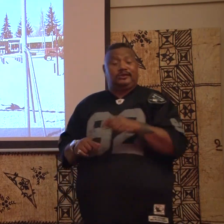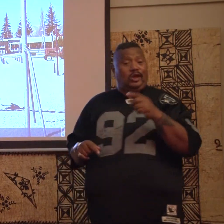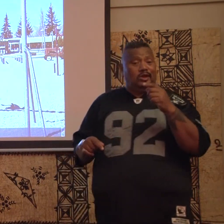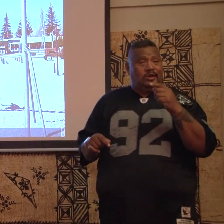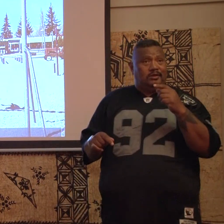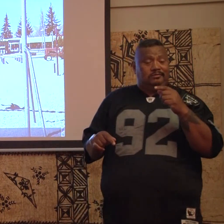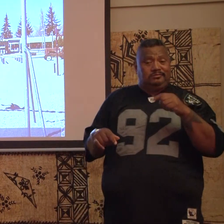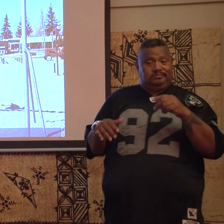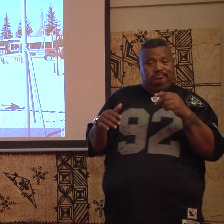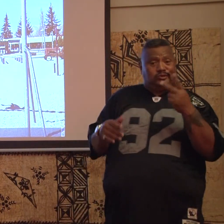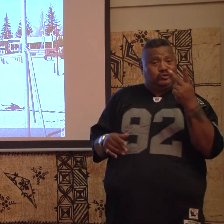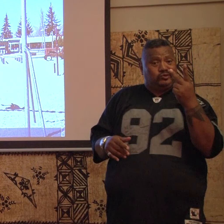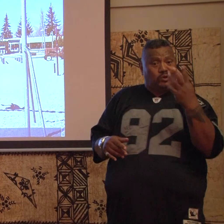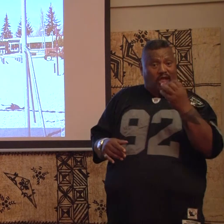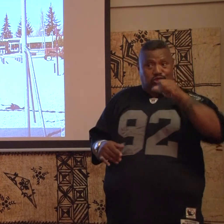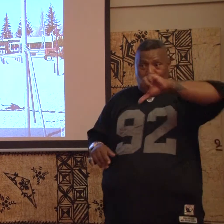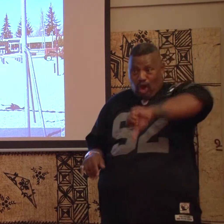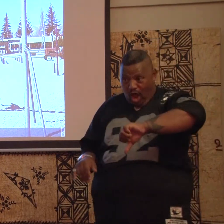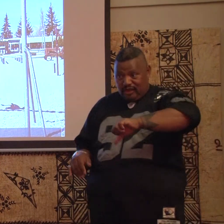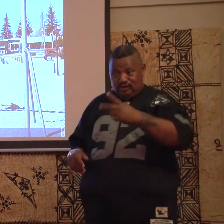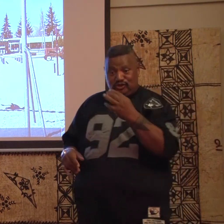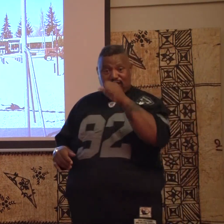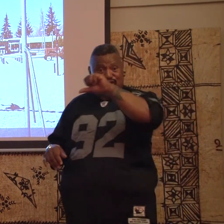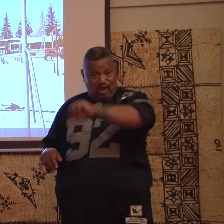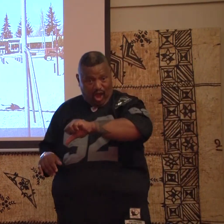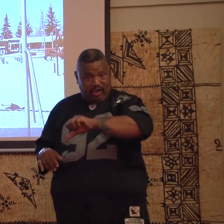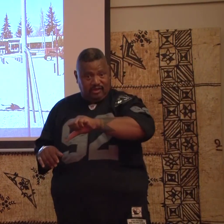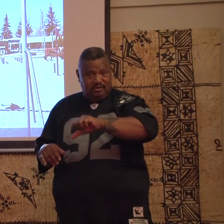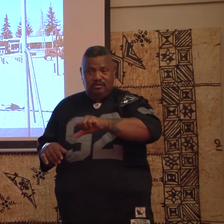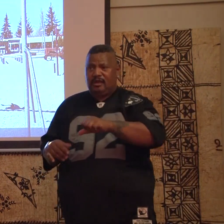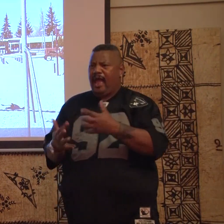used teaching as well as that oral method. So then